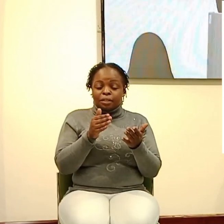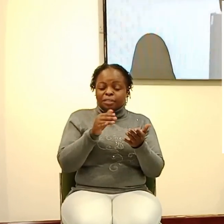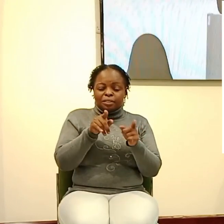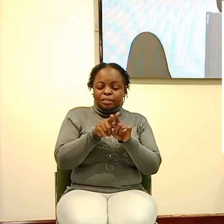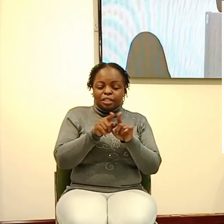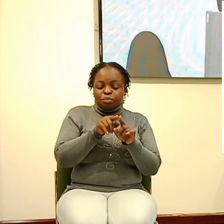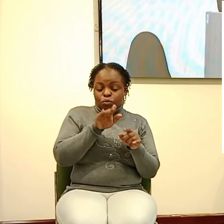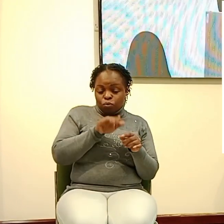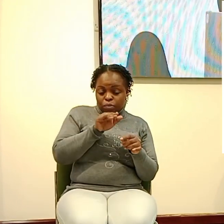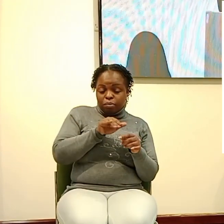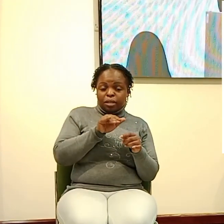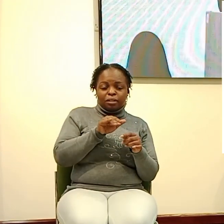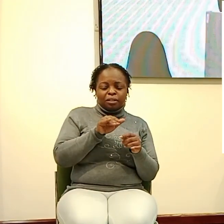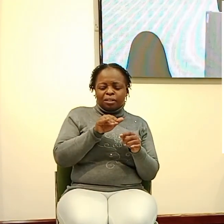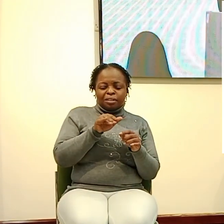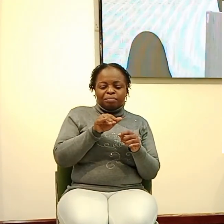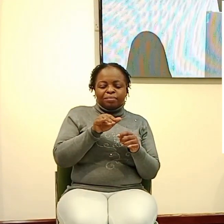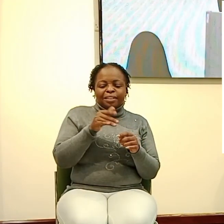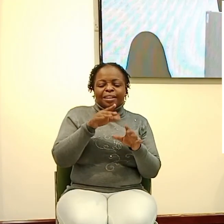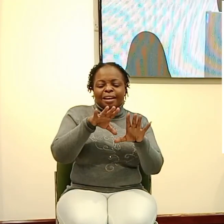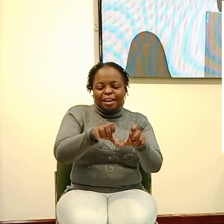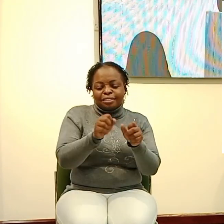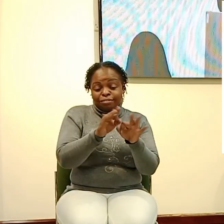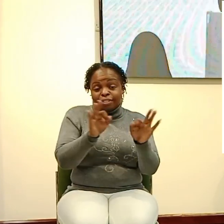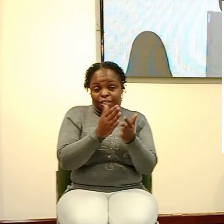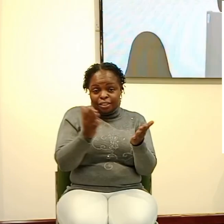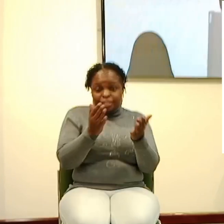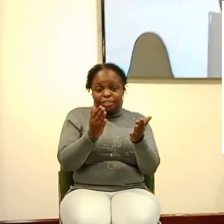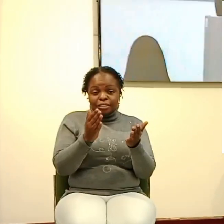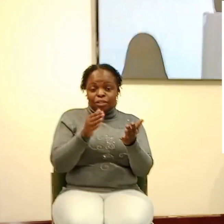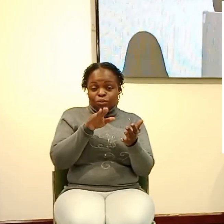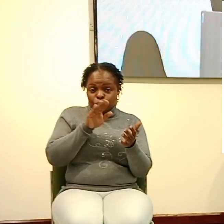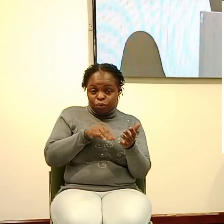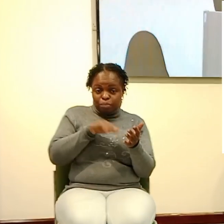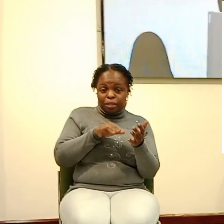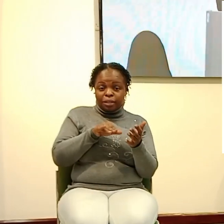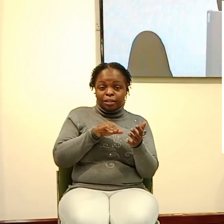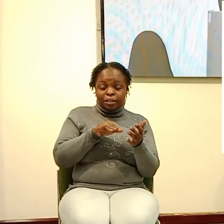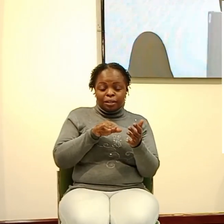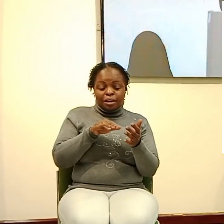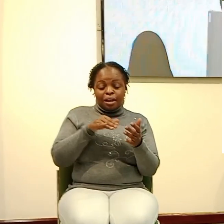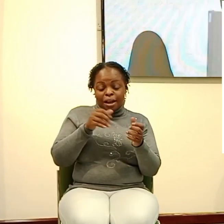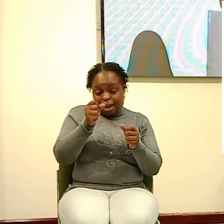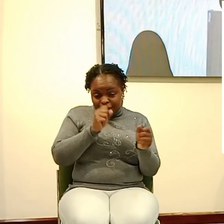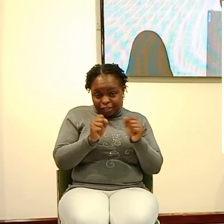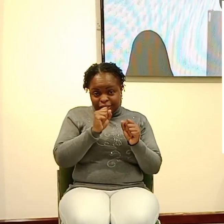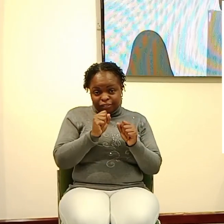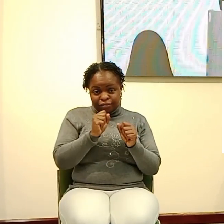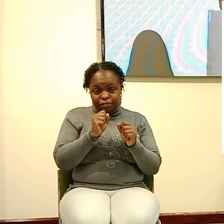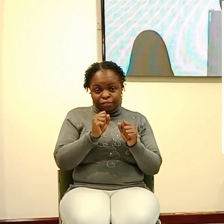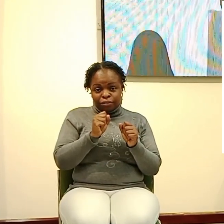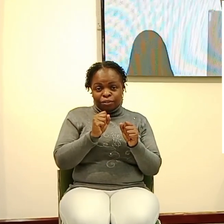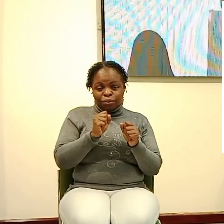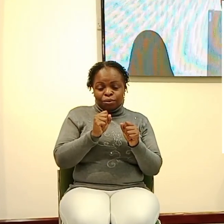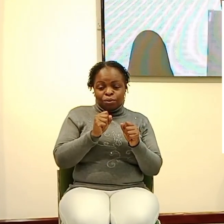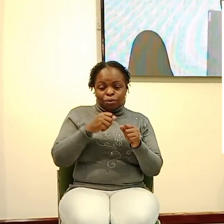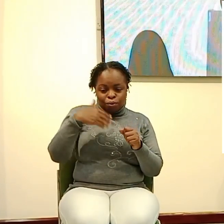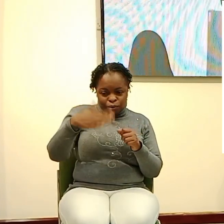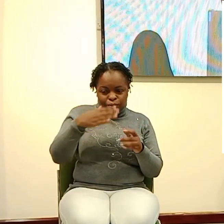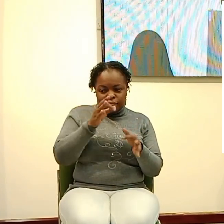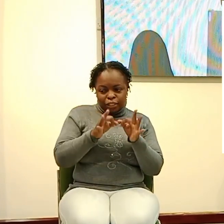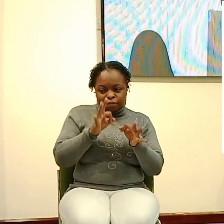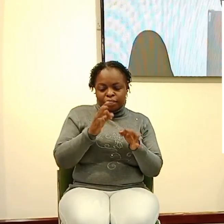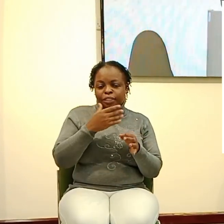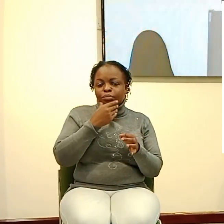they did not sow, and yet it is not true. Because women have been active every step of the way. You can be sure if it were men alone, there's